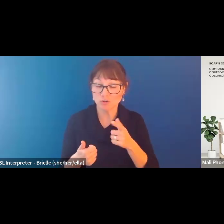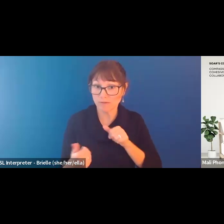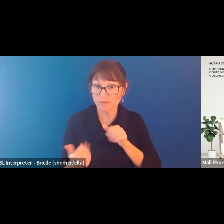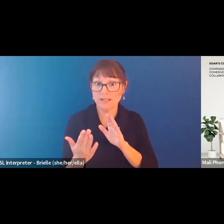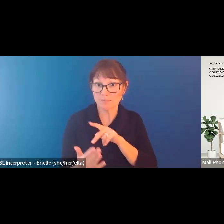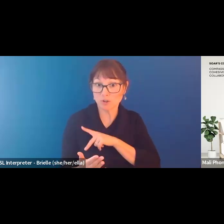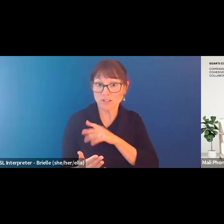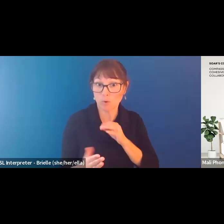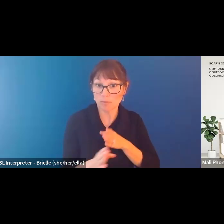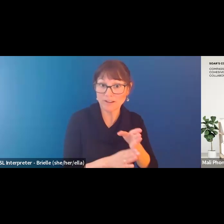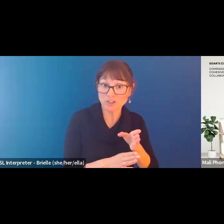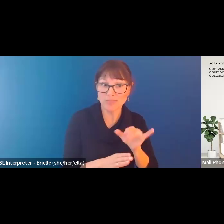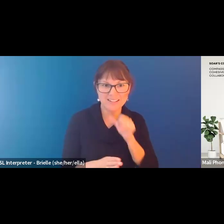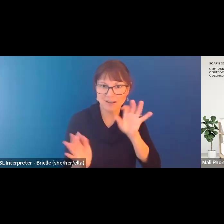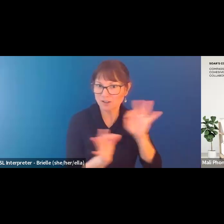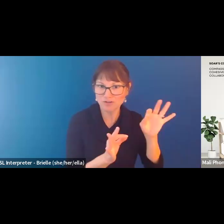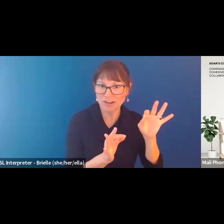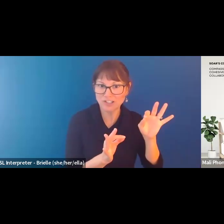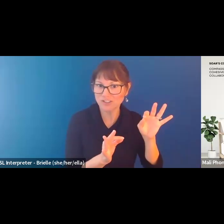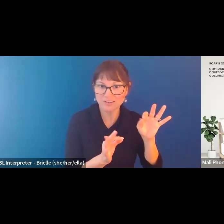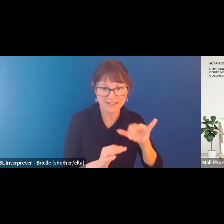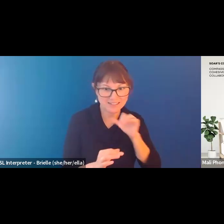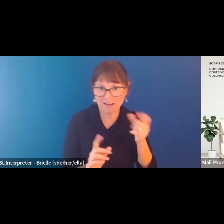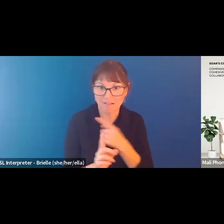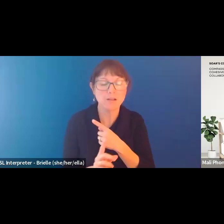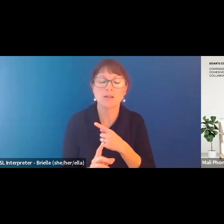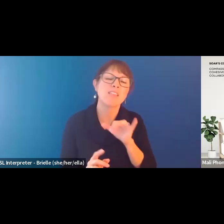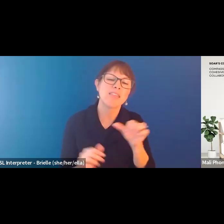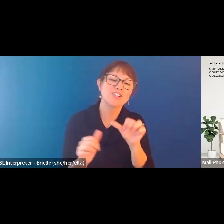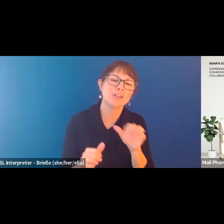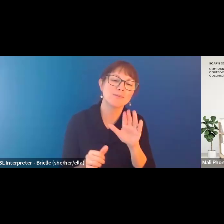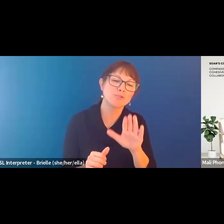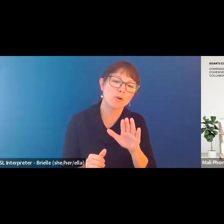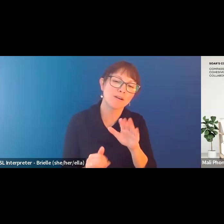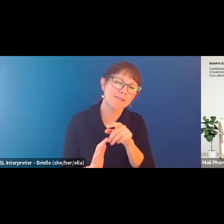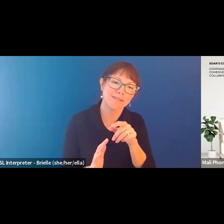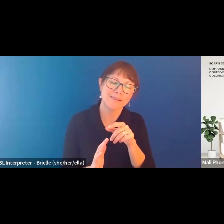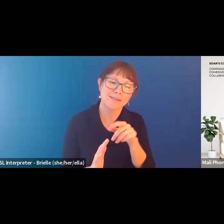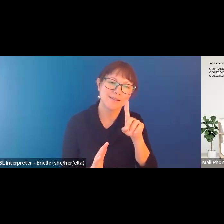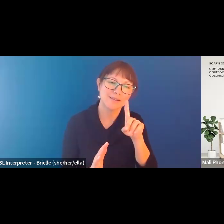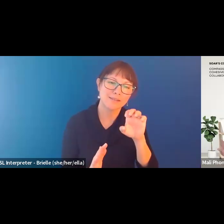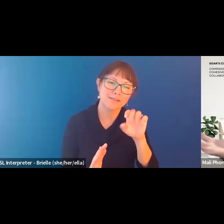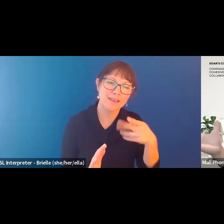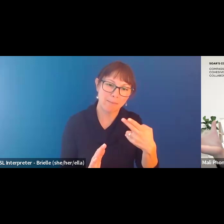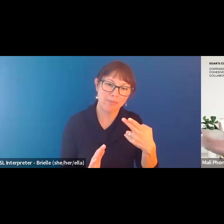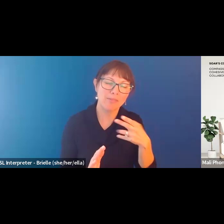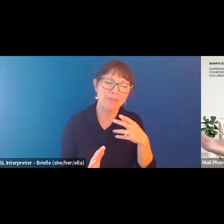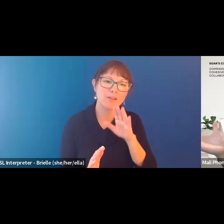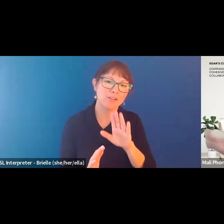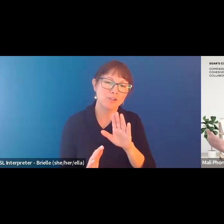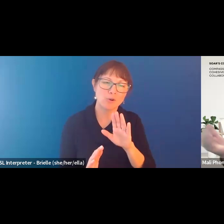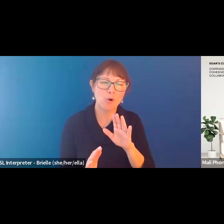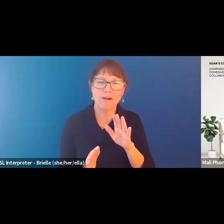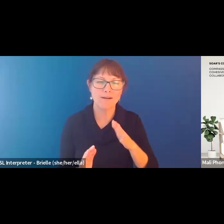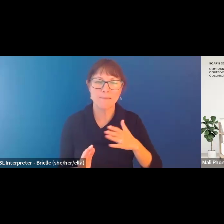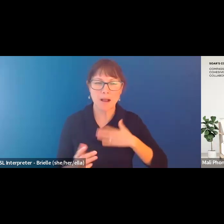from this path. They shape your depth. They shape your empathy. I always say it builds my empathy bucket so far, so